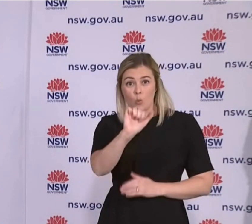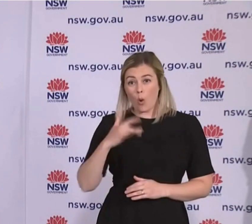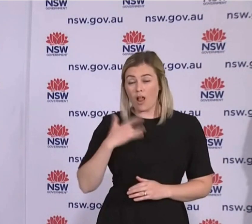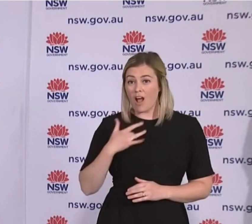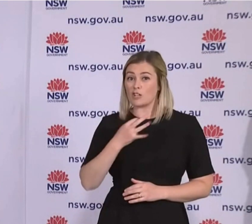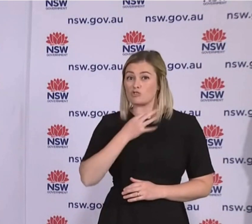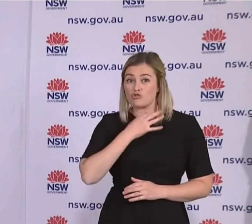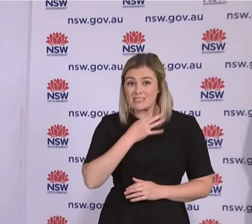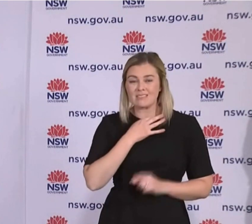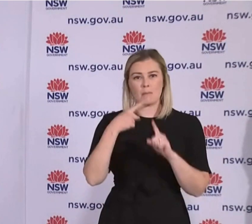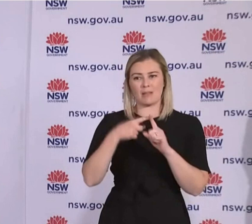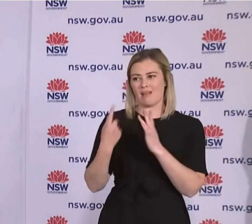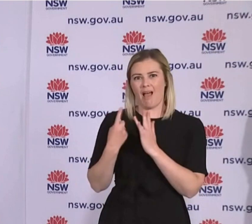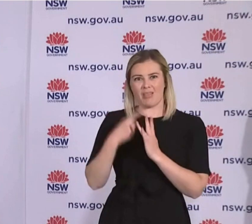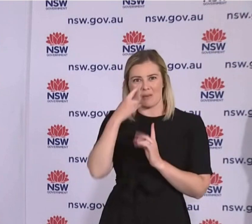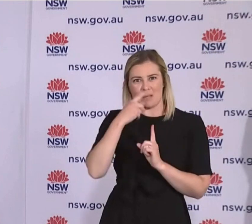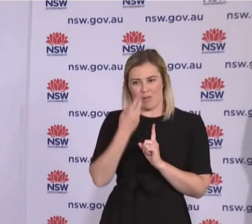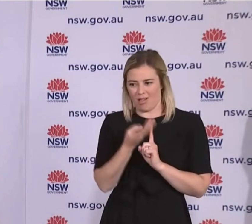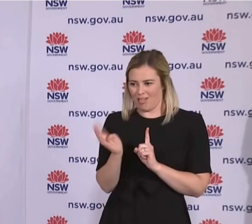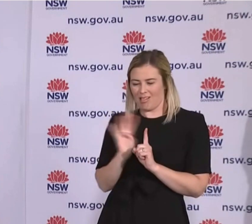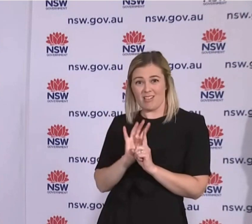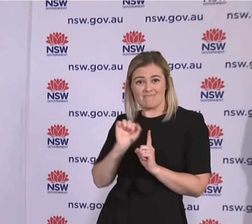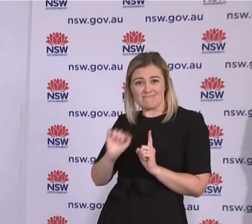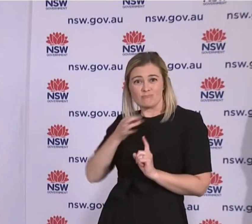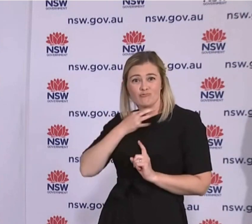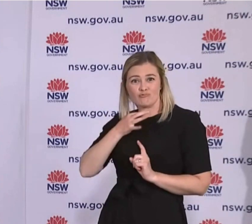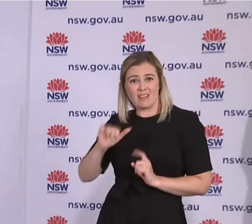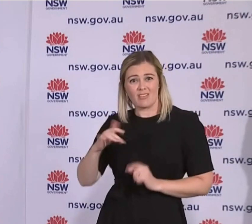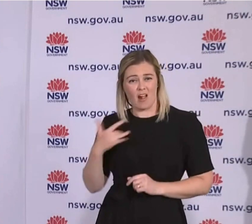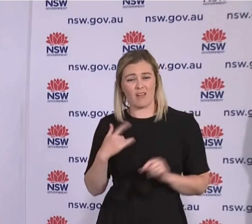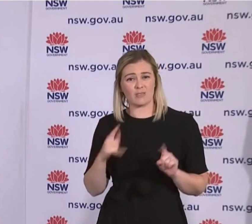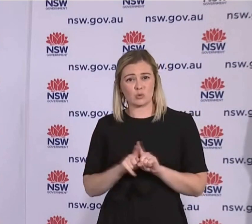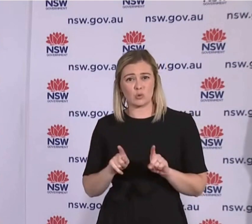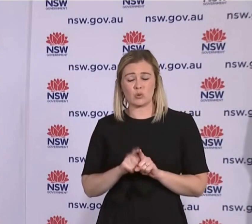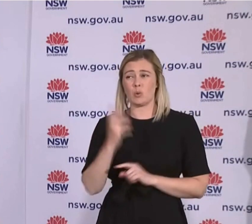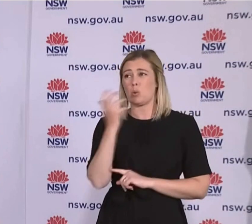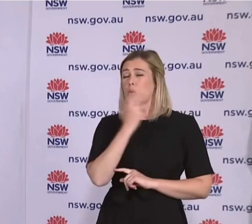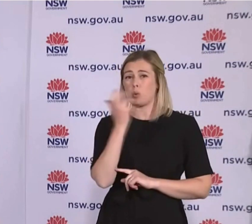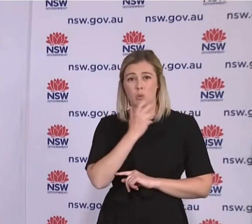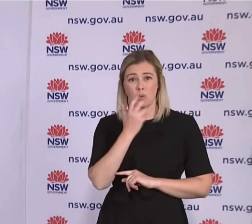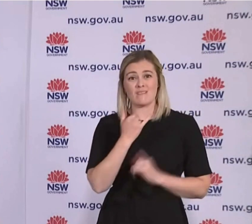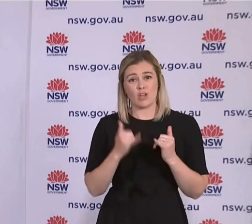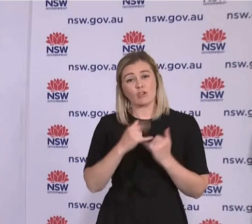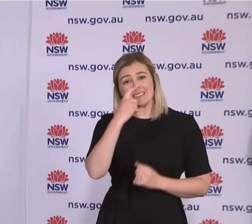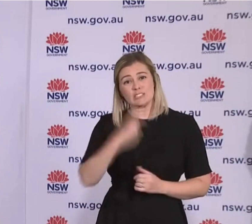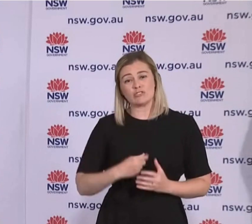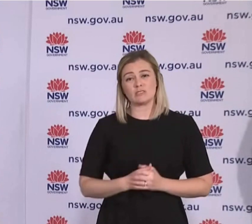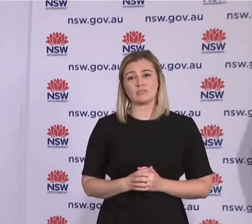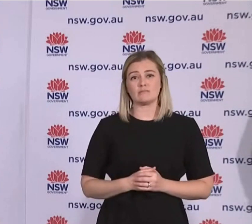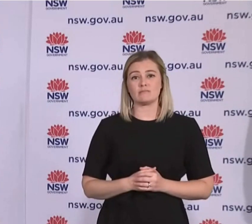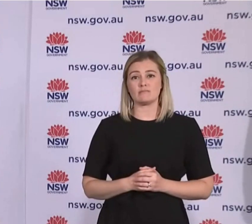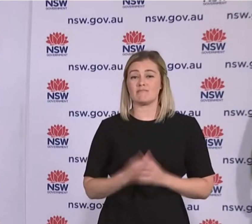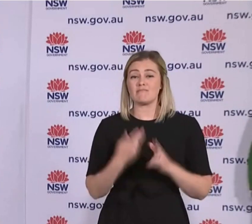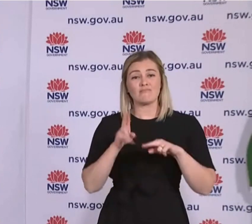the danger of other lives at risk. And therefore, I would have thought if you're going to set up a fake account